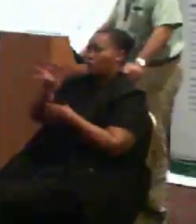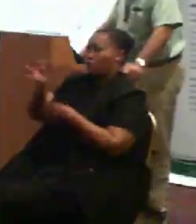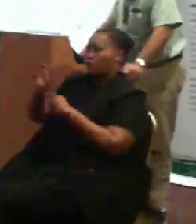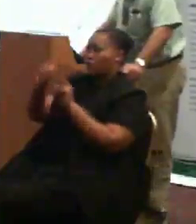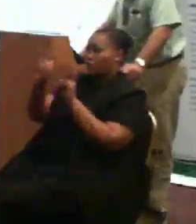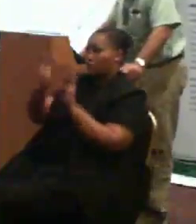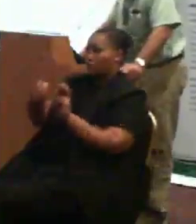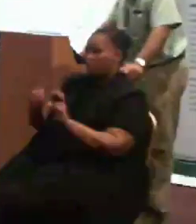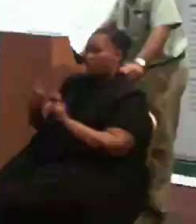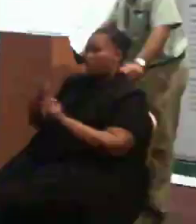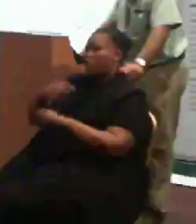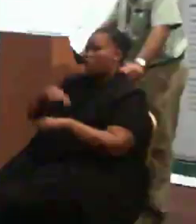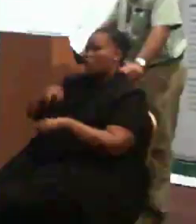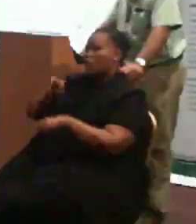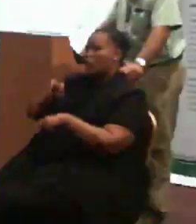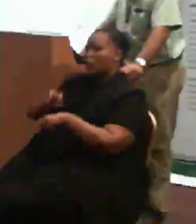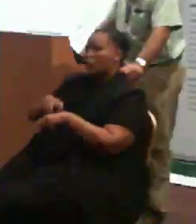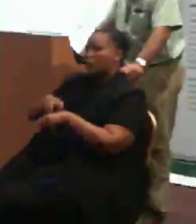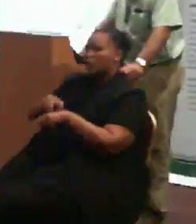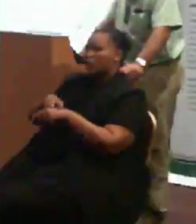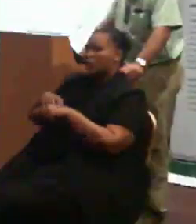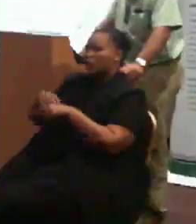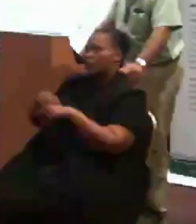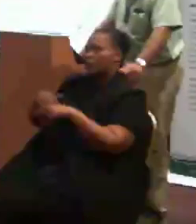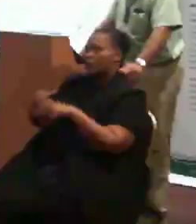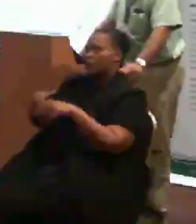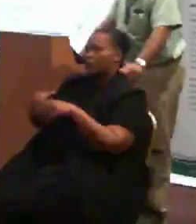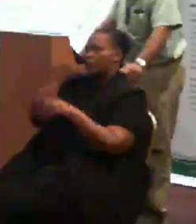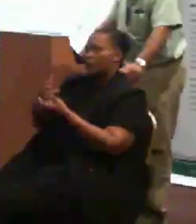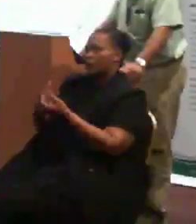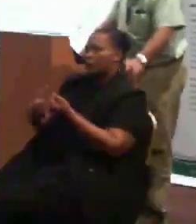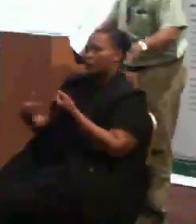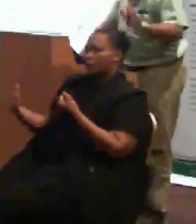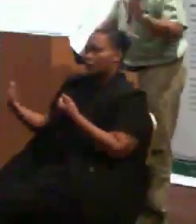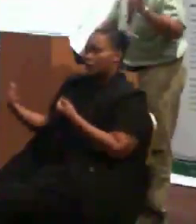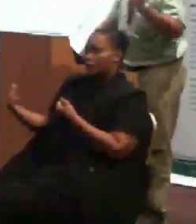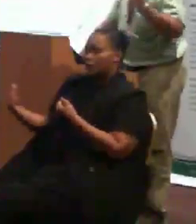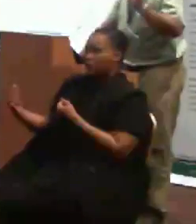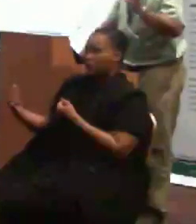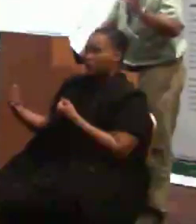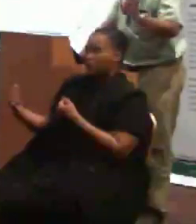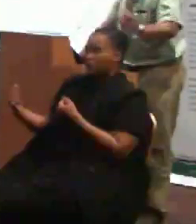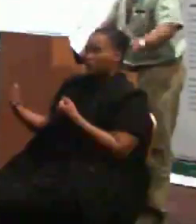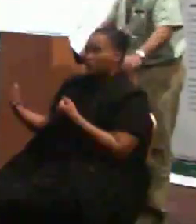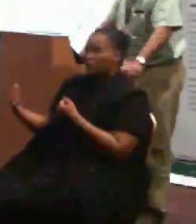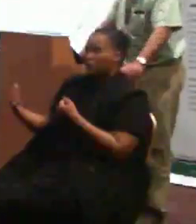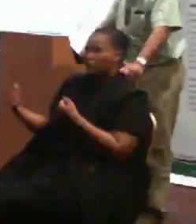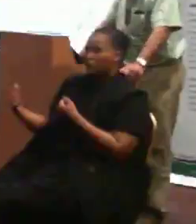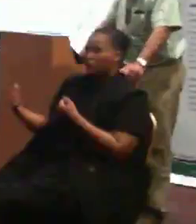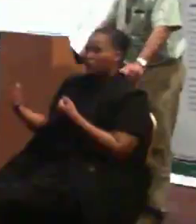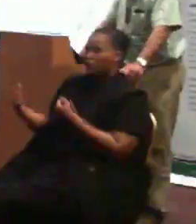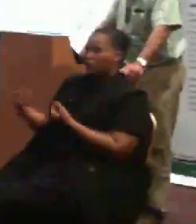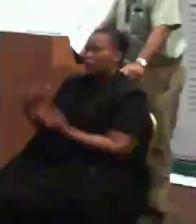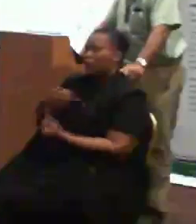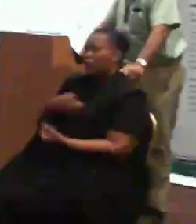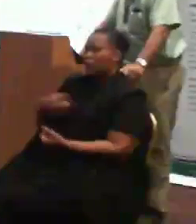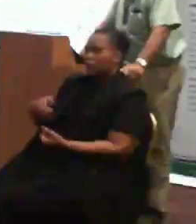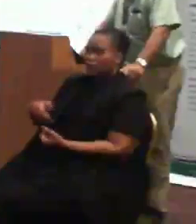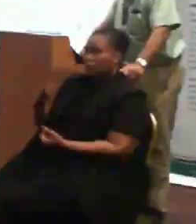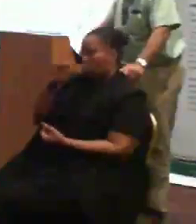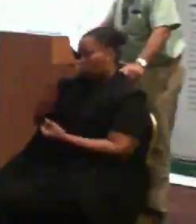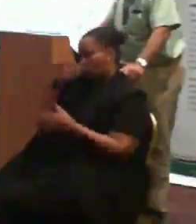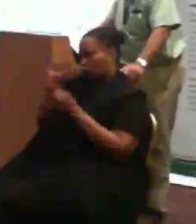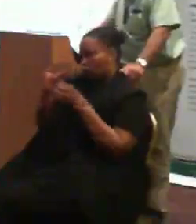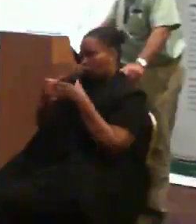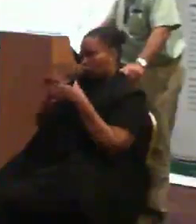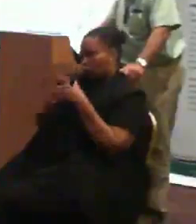We have to need the independent grid. Implement recommendations of the President Ramaphosa panel. No